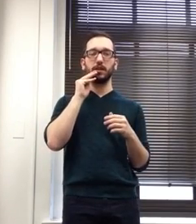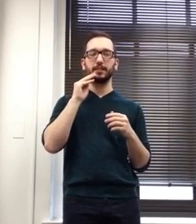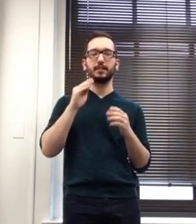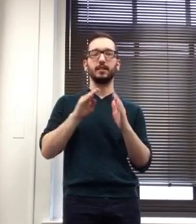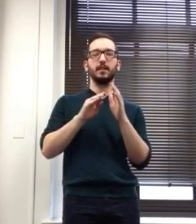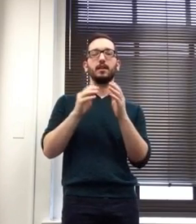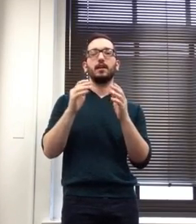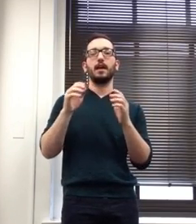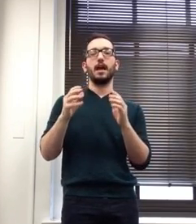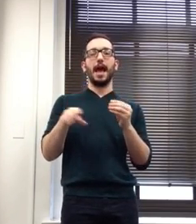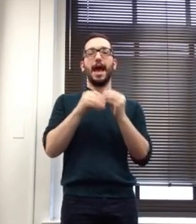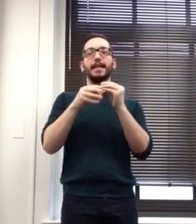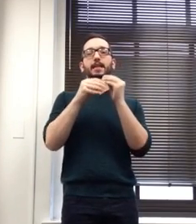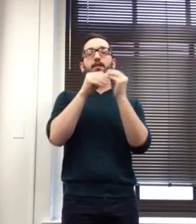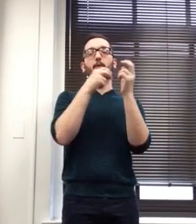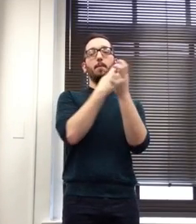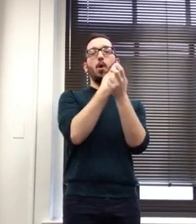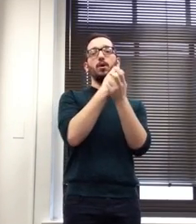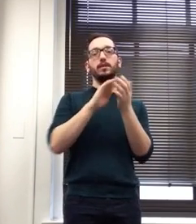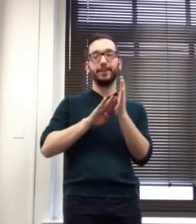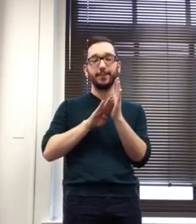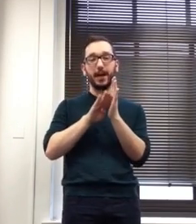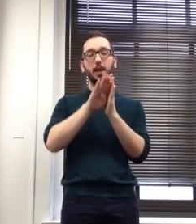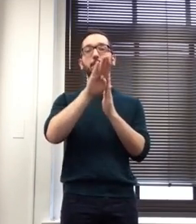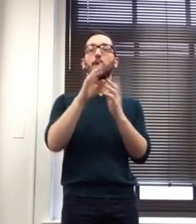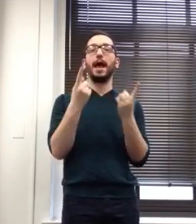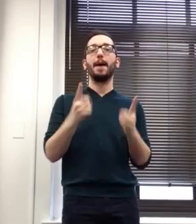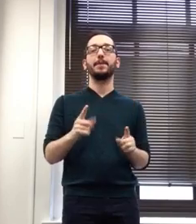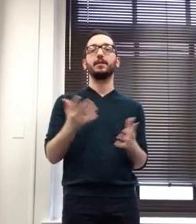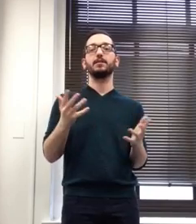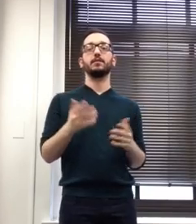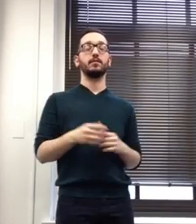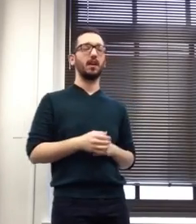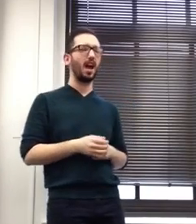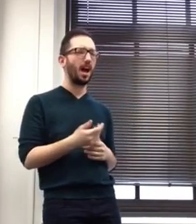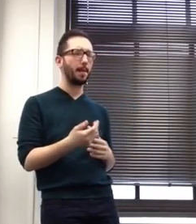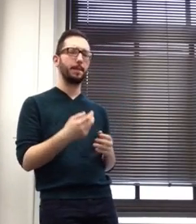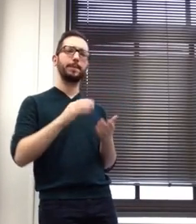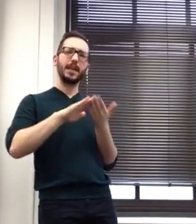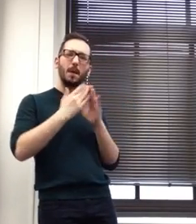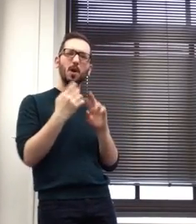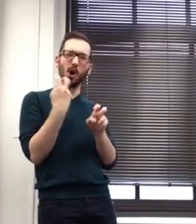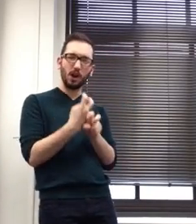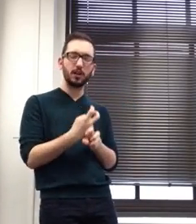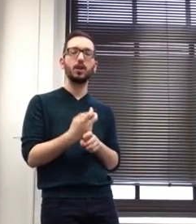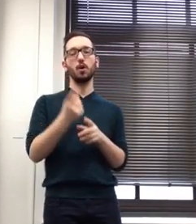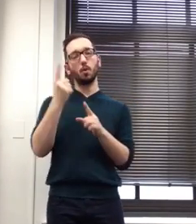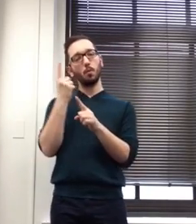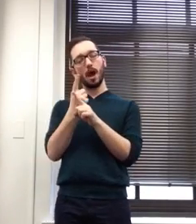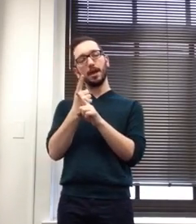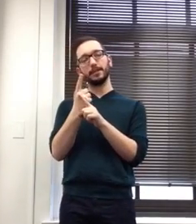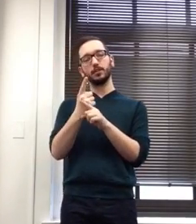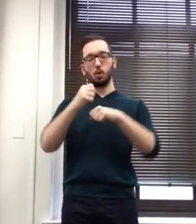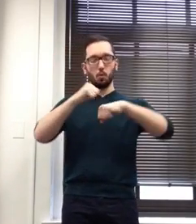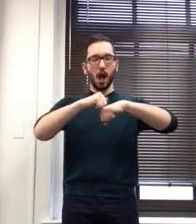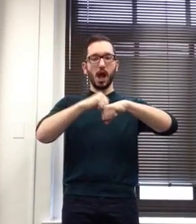why rocks are so hard, is because they have minerals in it. Put your chair down. Don't you break my chair. Okay, the rocks are so hard because of the mineral content in them, and your bones are so